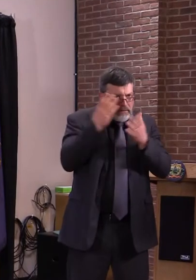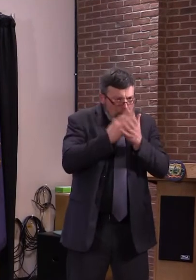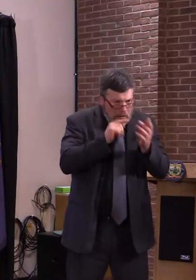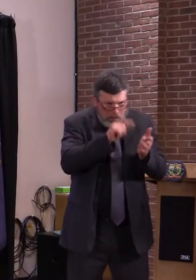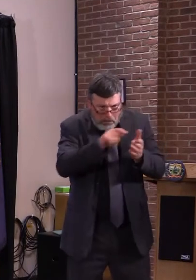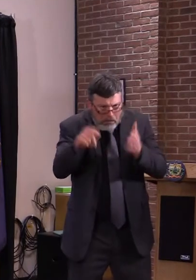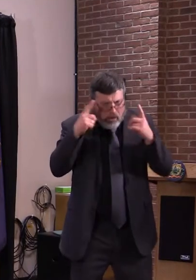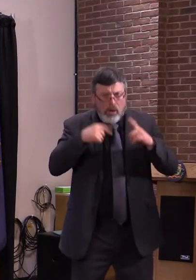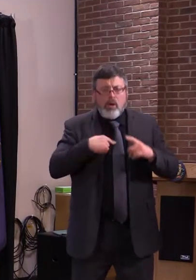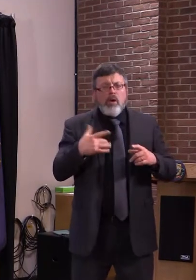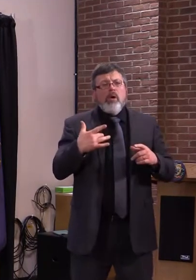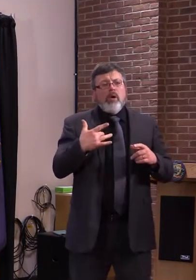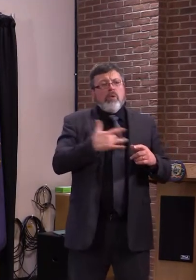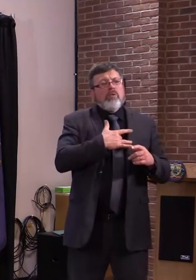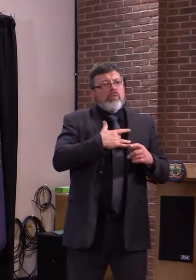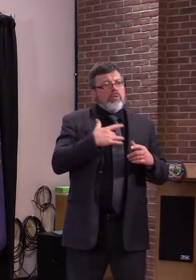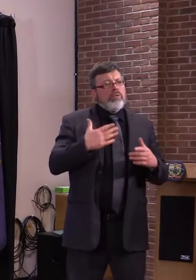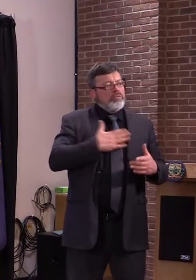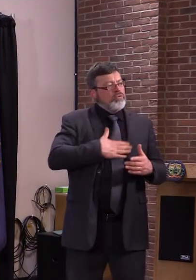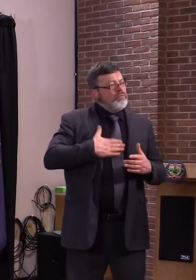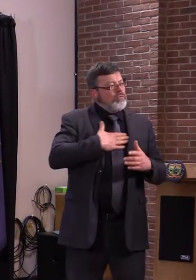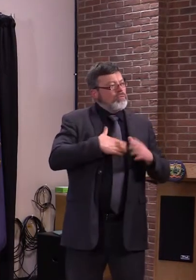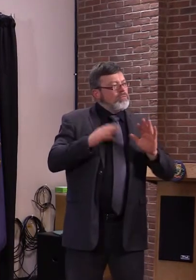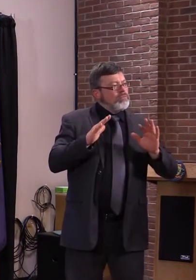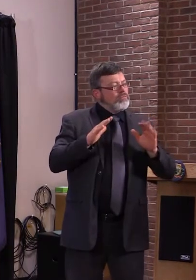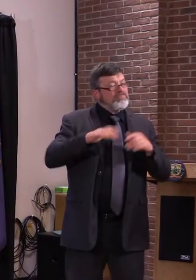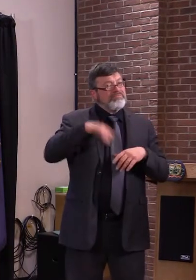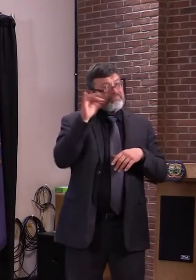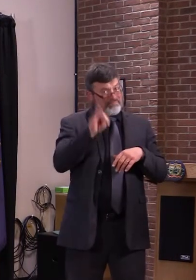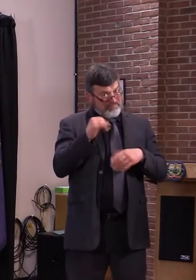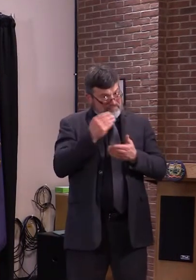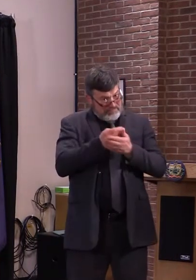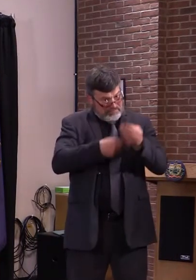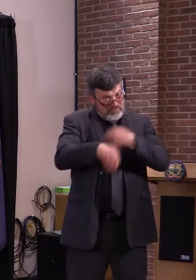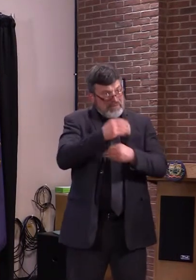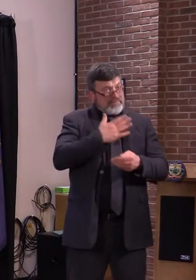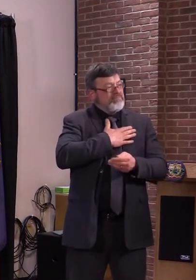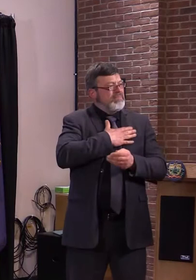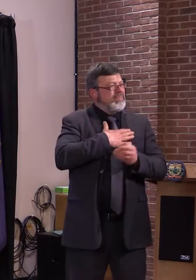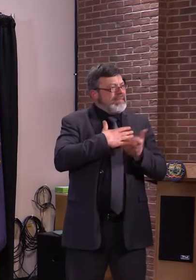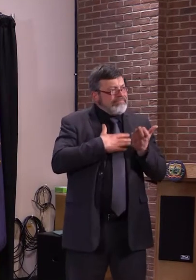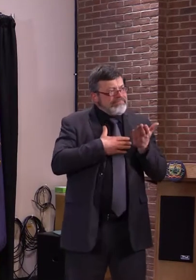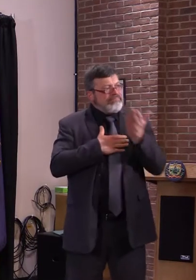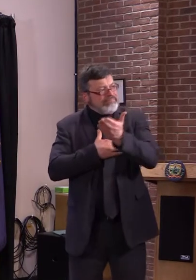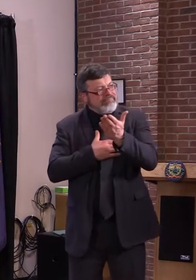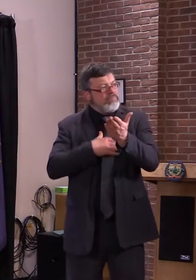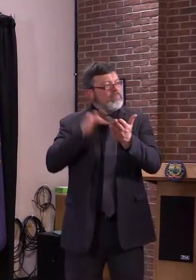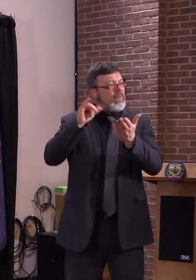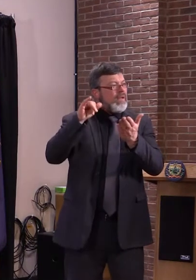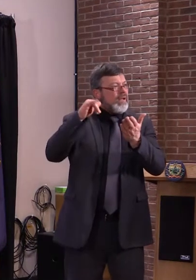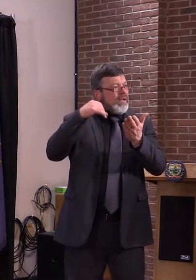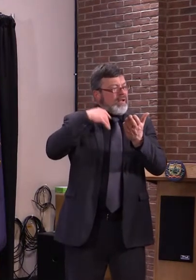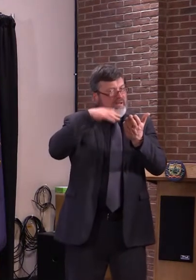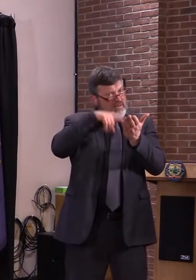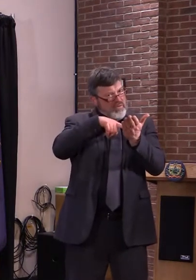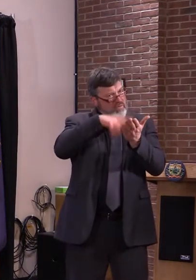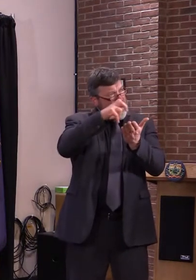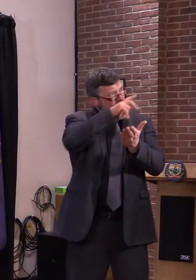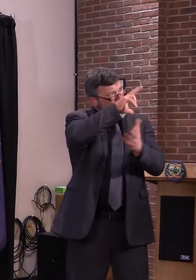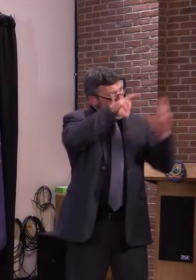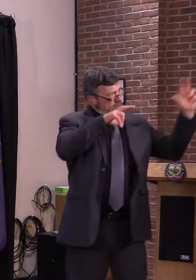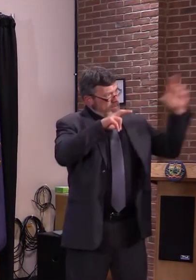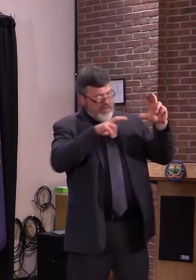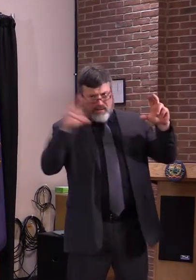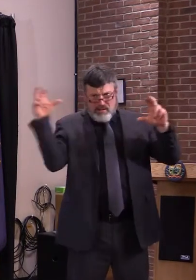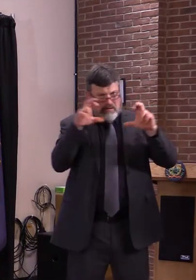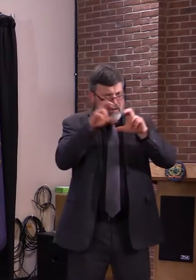the final budget is crafted. It may lead to not having the money we hope to have for these big investments. As